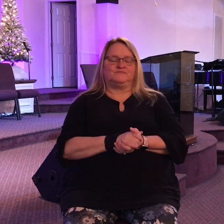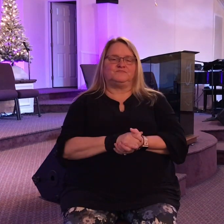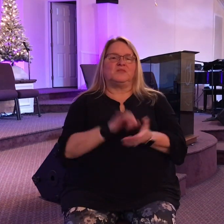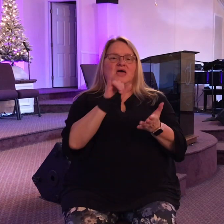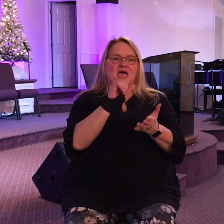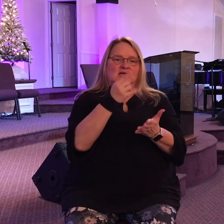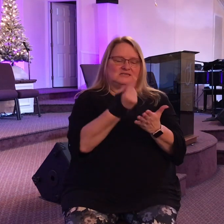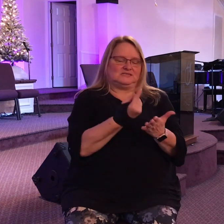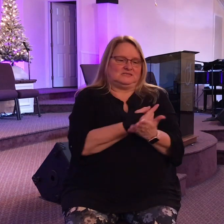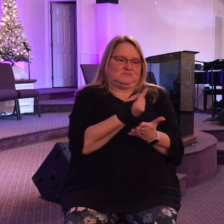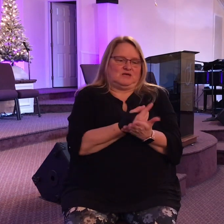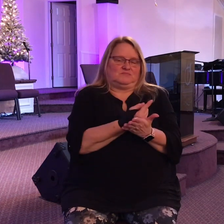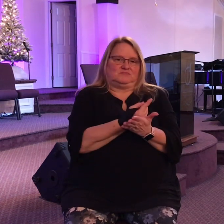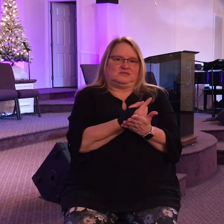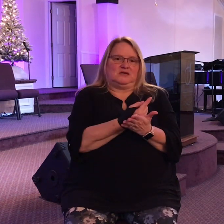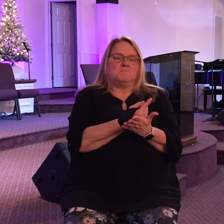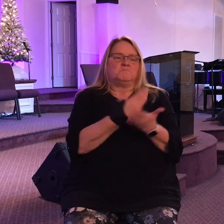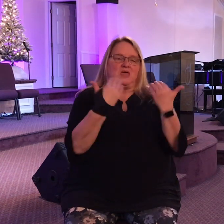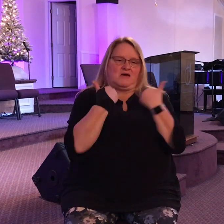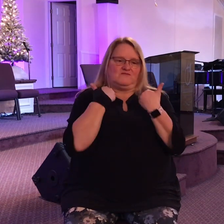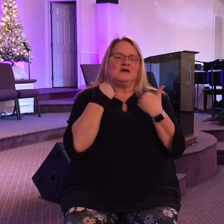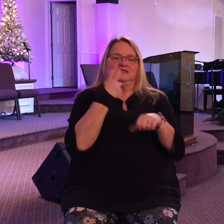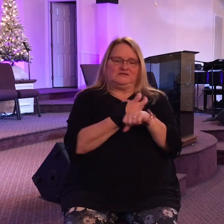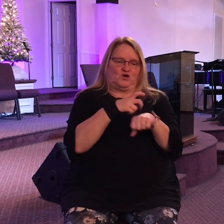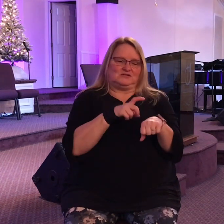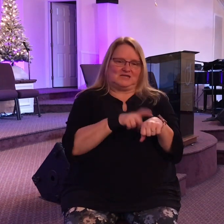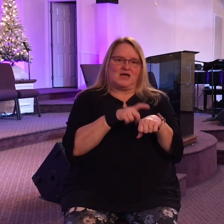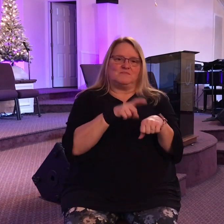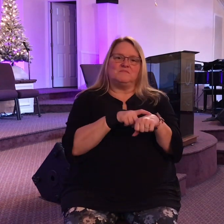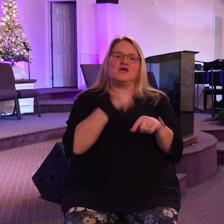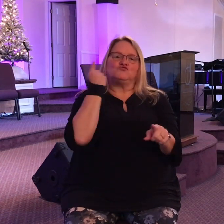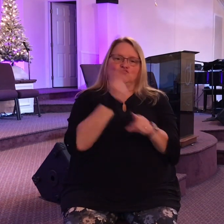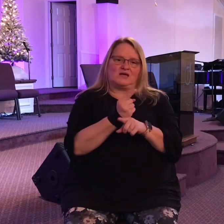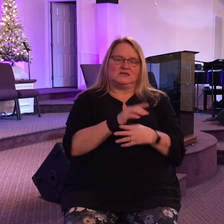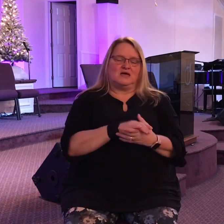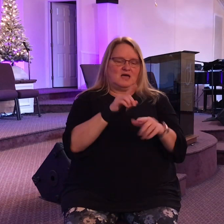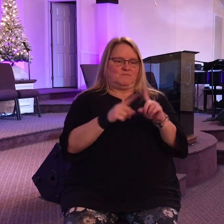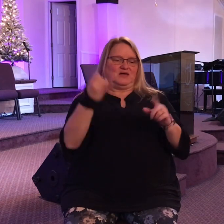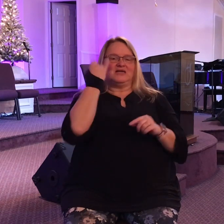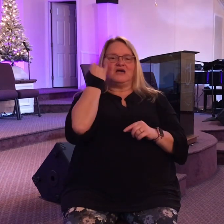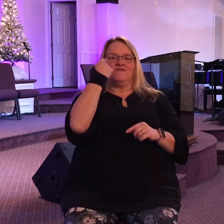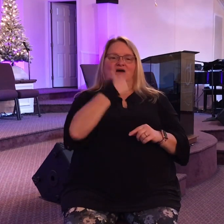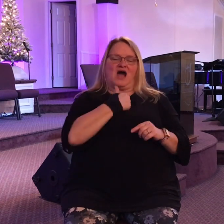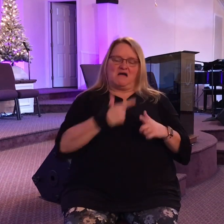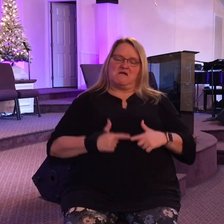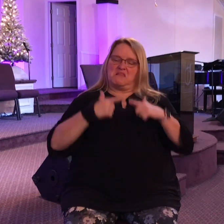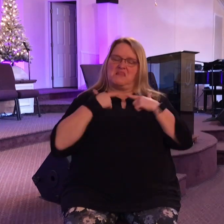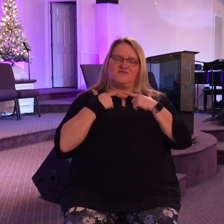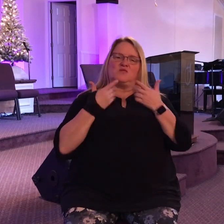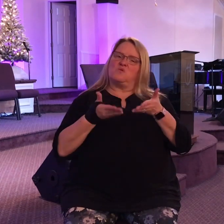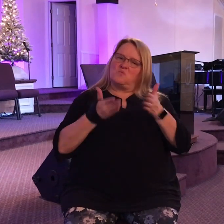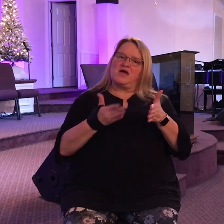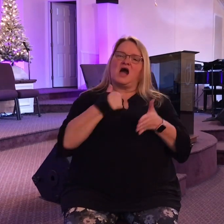time making it. But I know this, when I follow what it says and I live it like it says, I feel the heavens open up, and I know